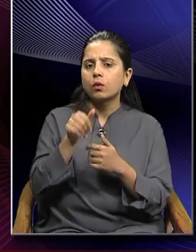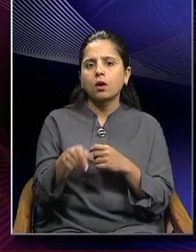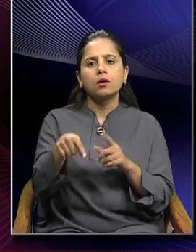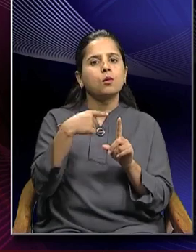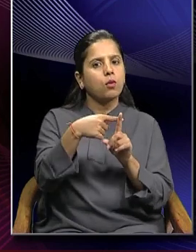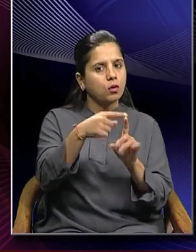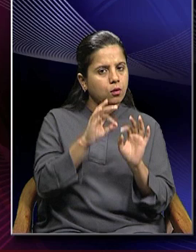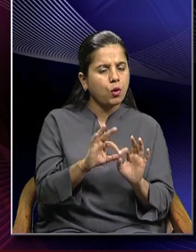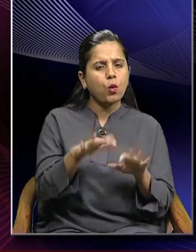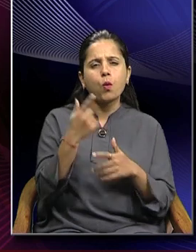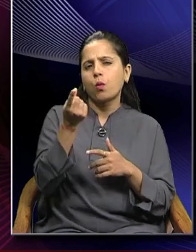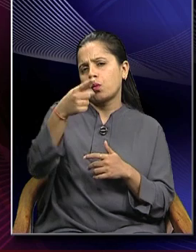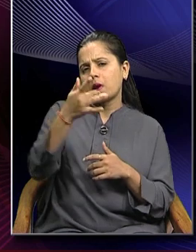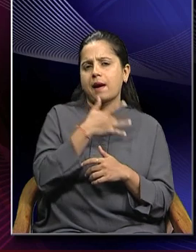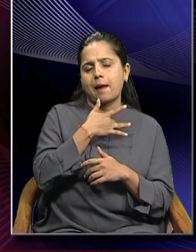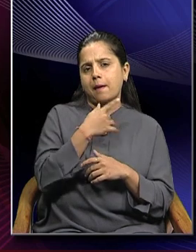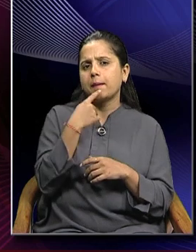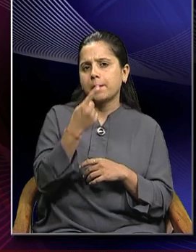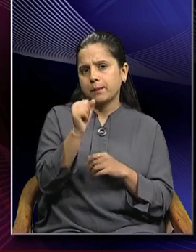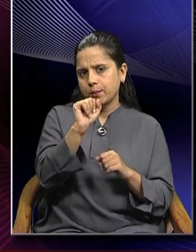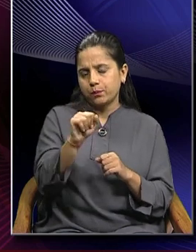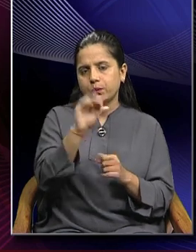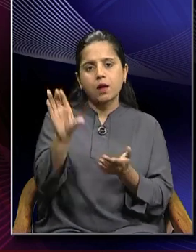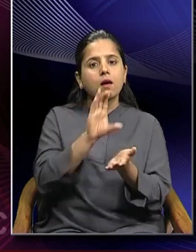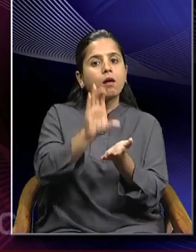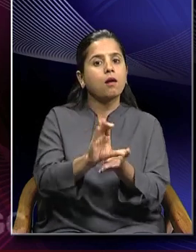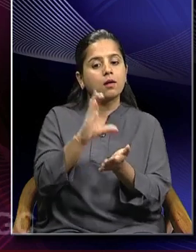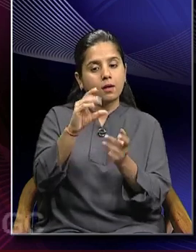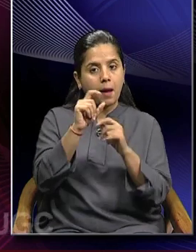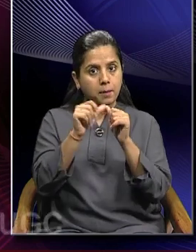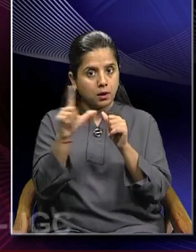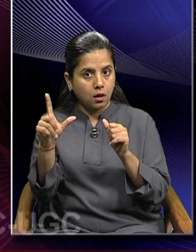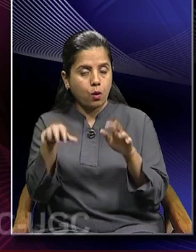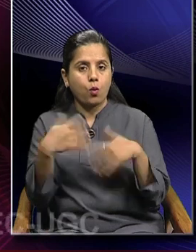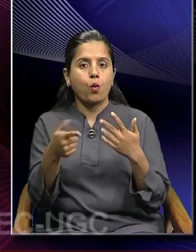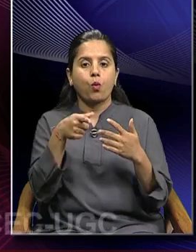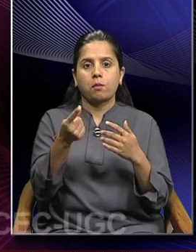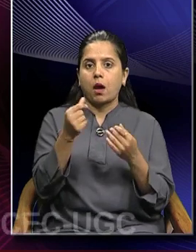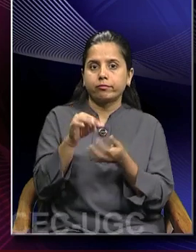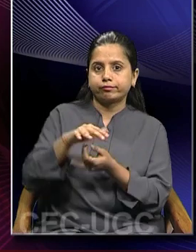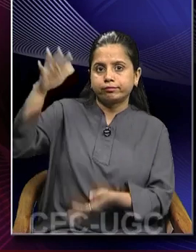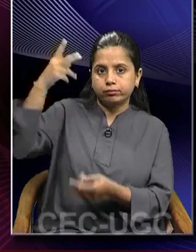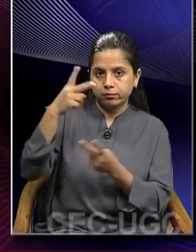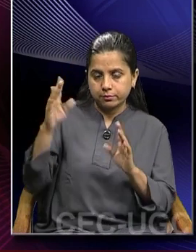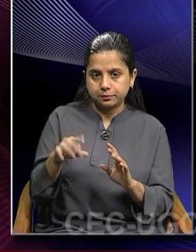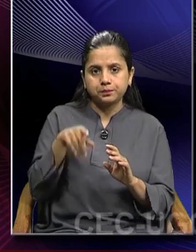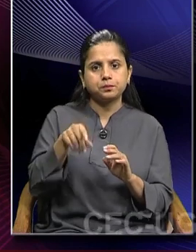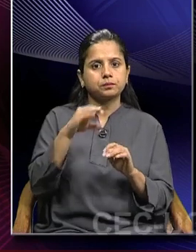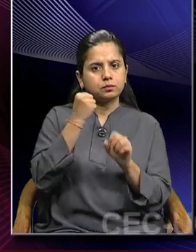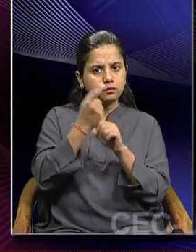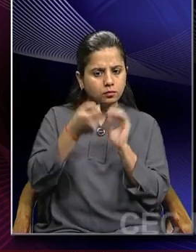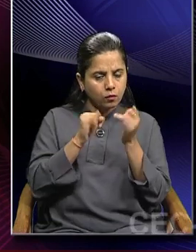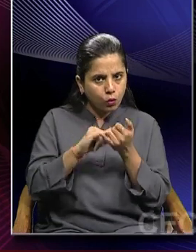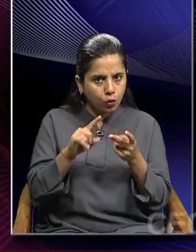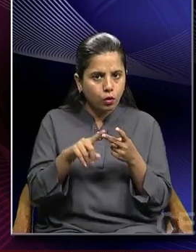prosperity, or what you call as your capital which or wealth which you have created. So it is indicative of gross, physical and